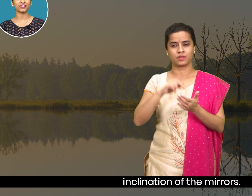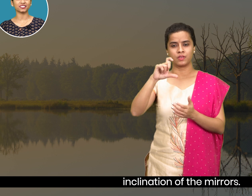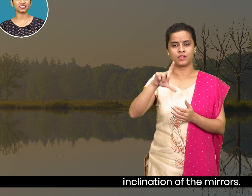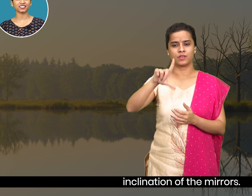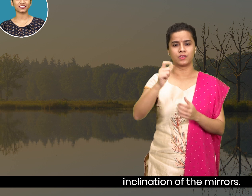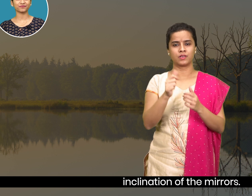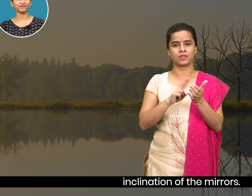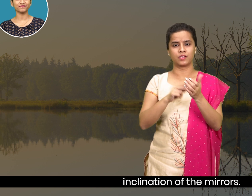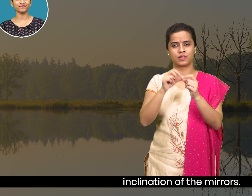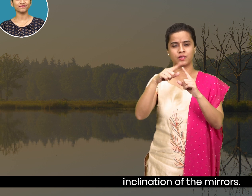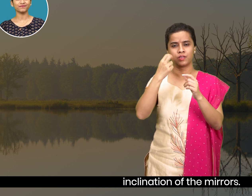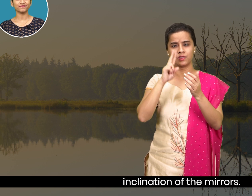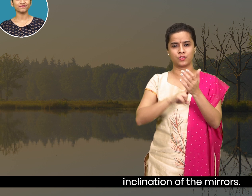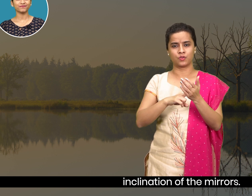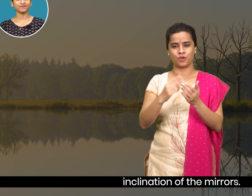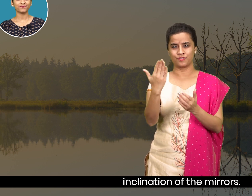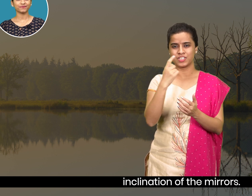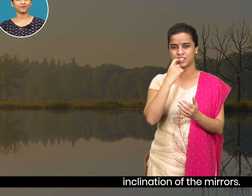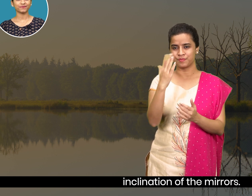the mirrors.